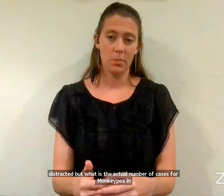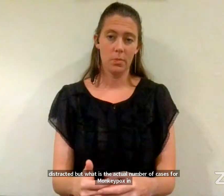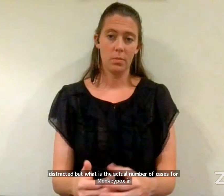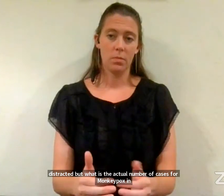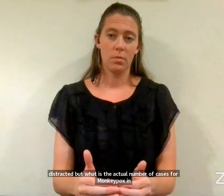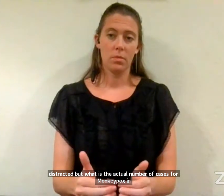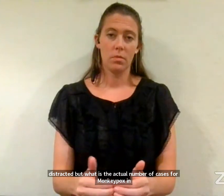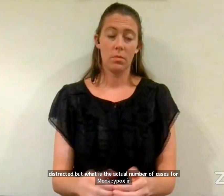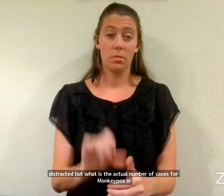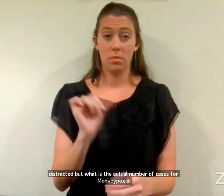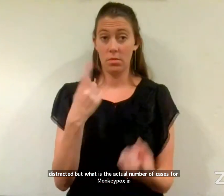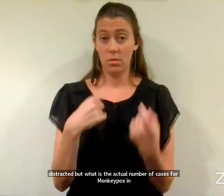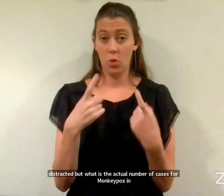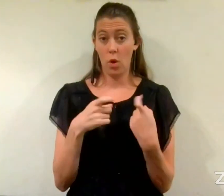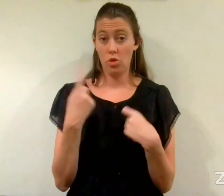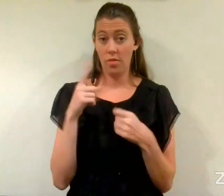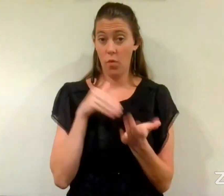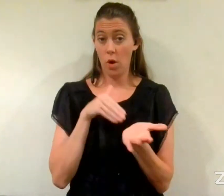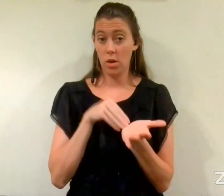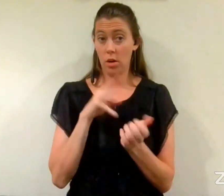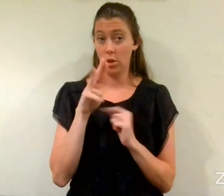Any questions for Dr. Moss?